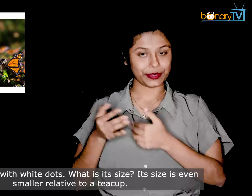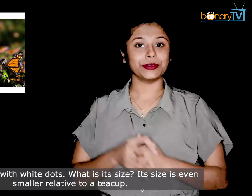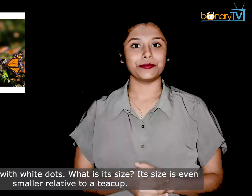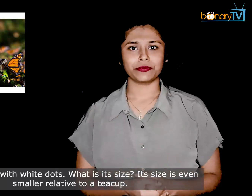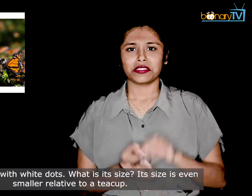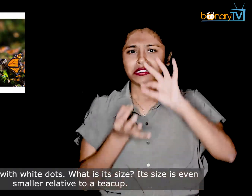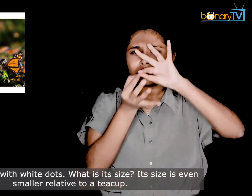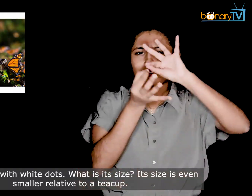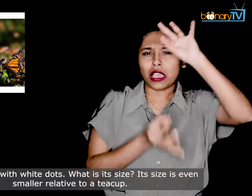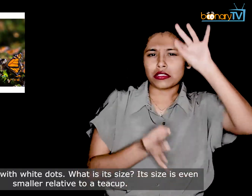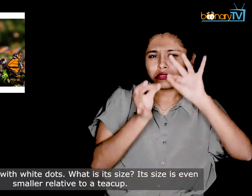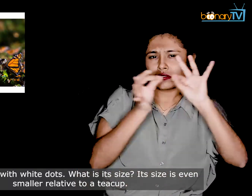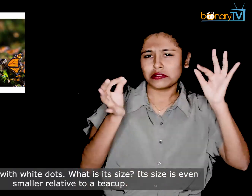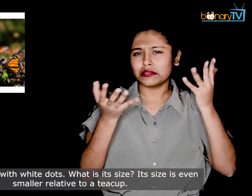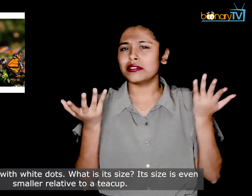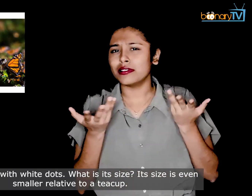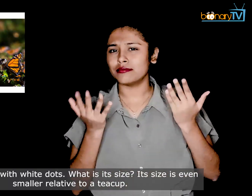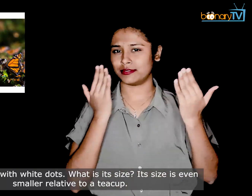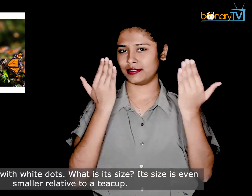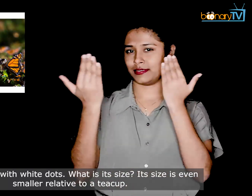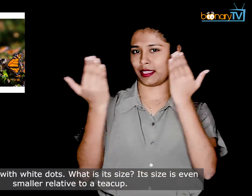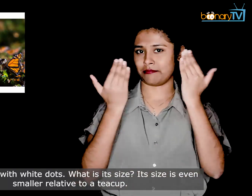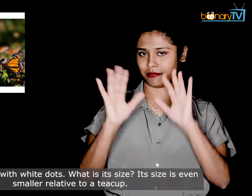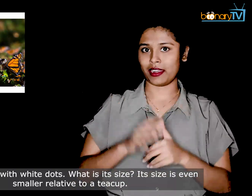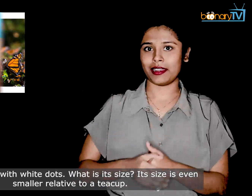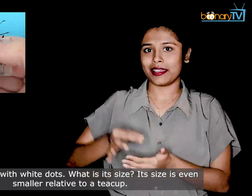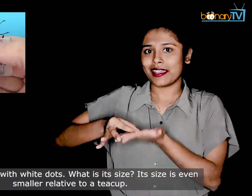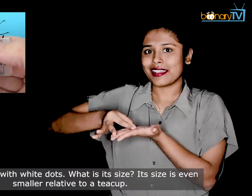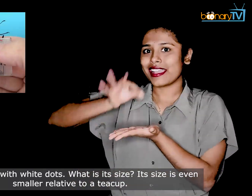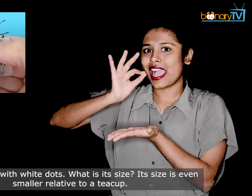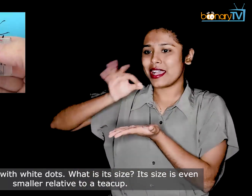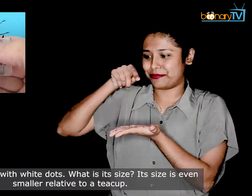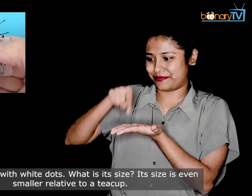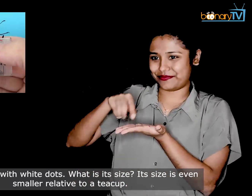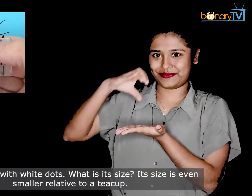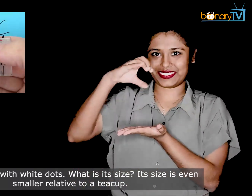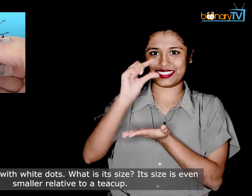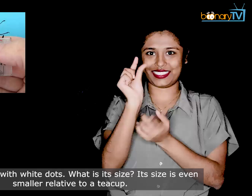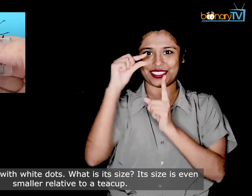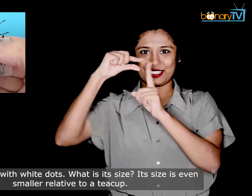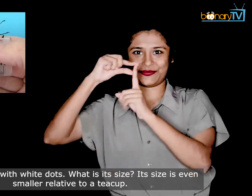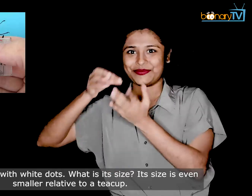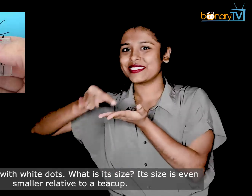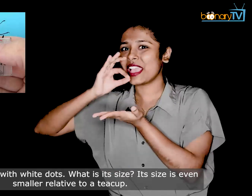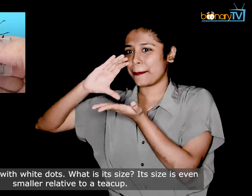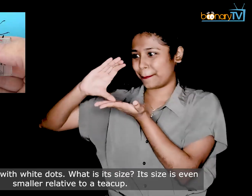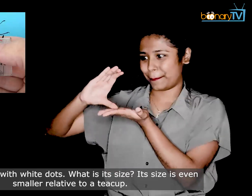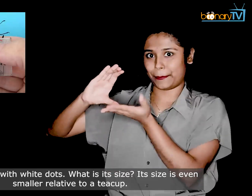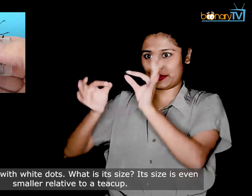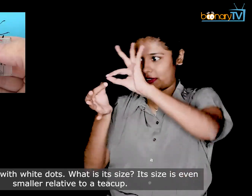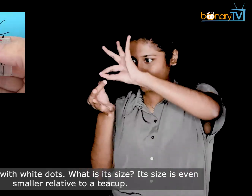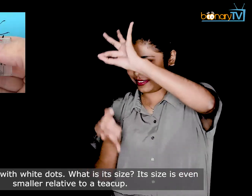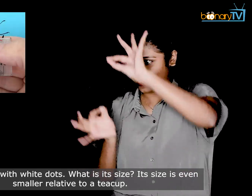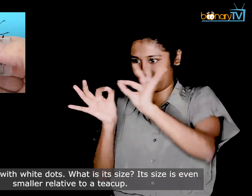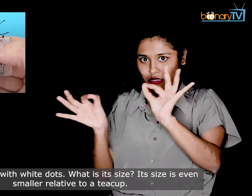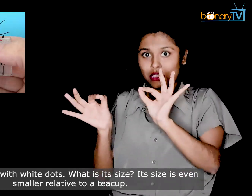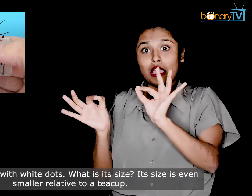What is its size? Its size is even smaller relative